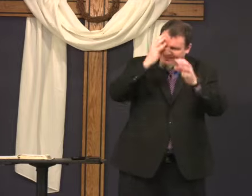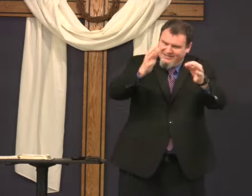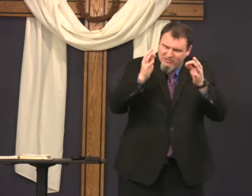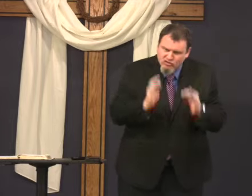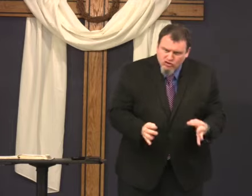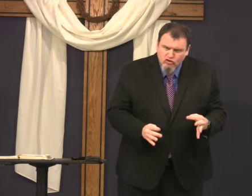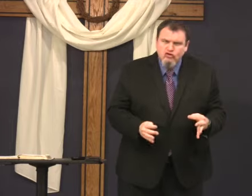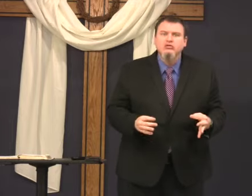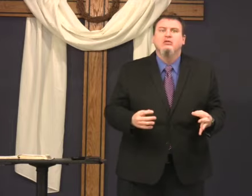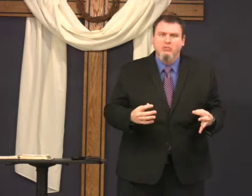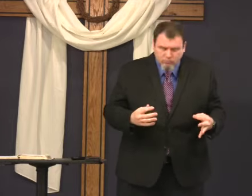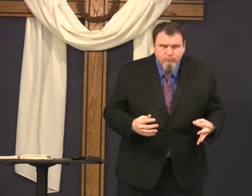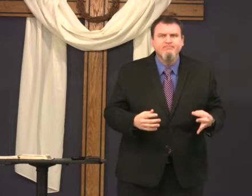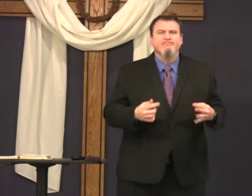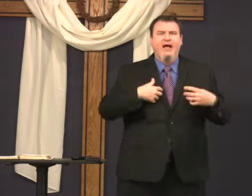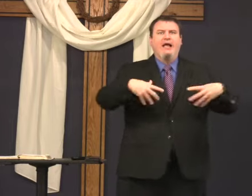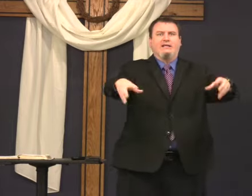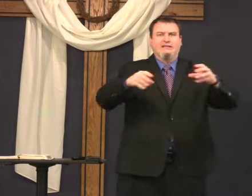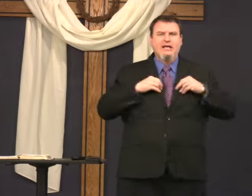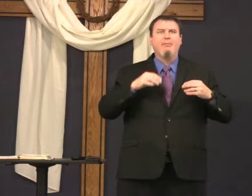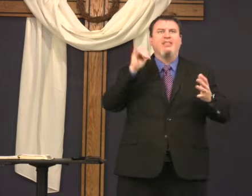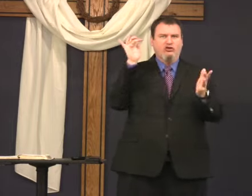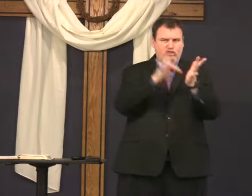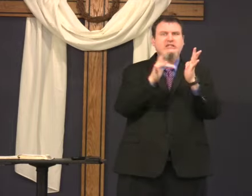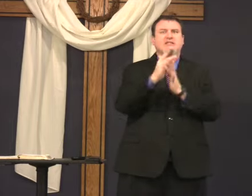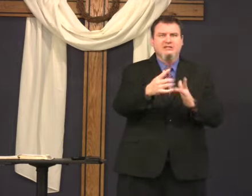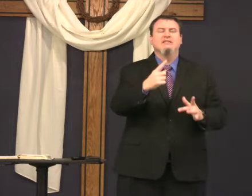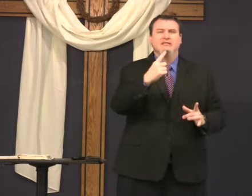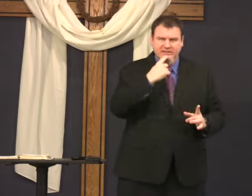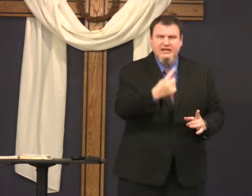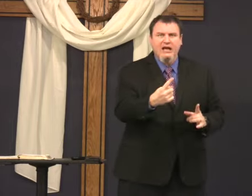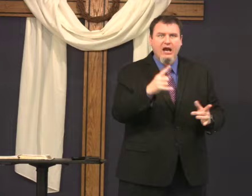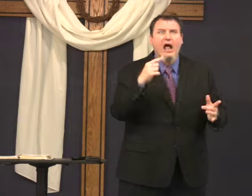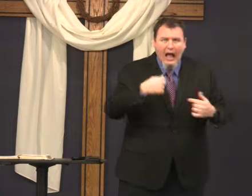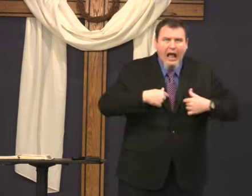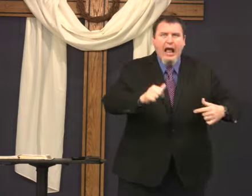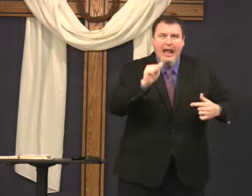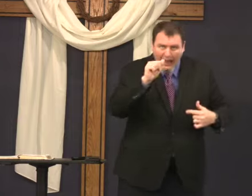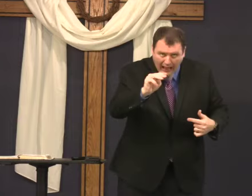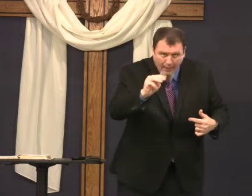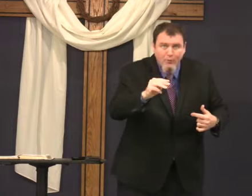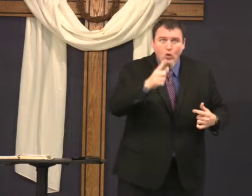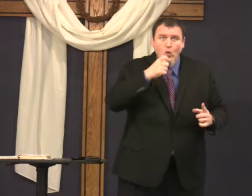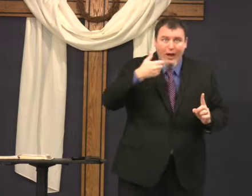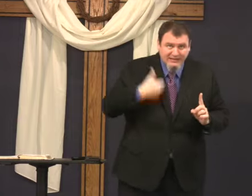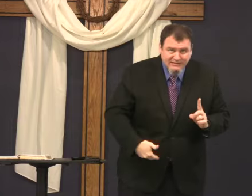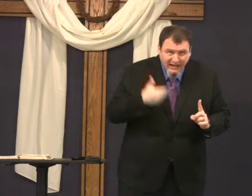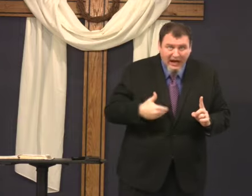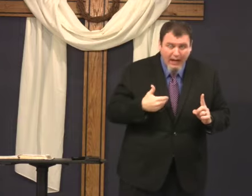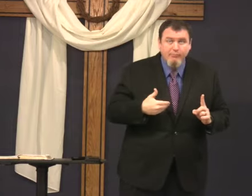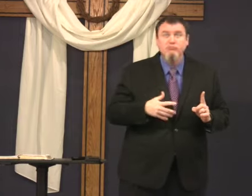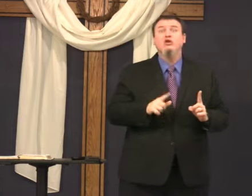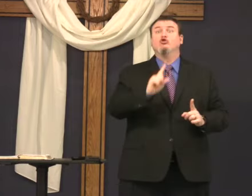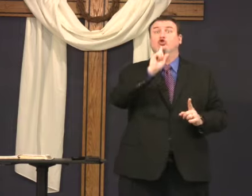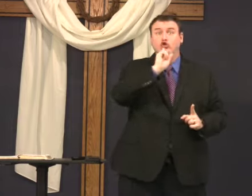You have to make a decision. I accept that Jesus said he said I